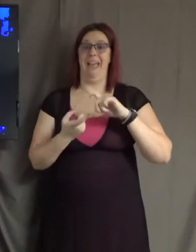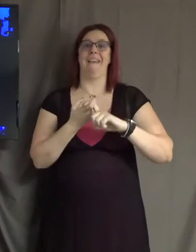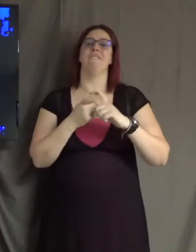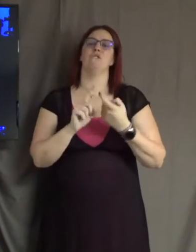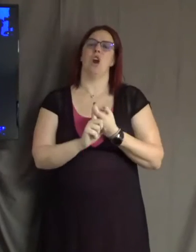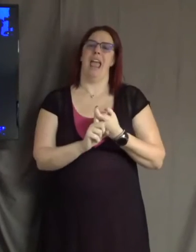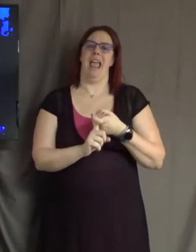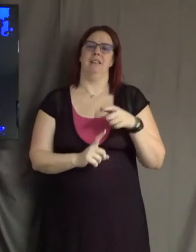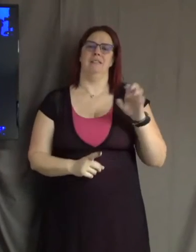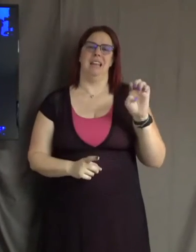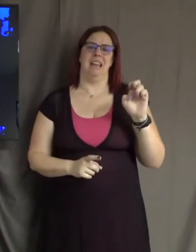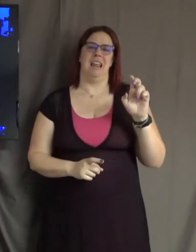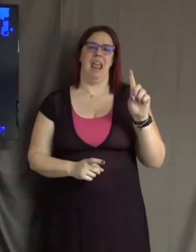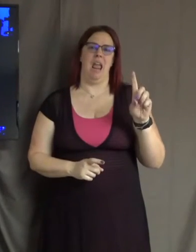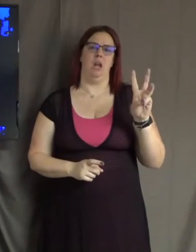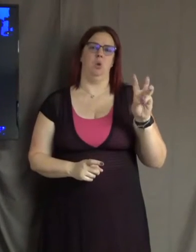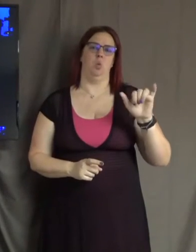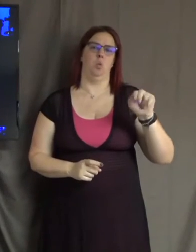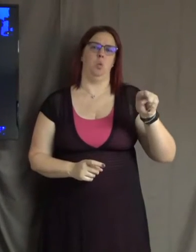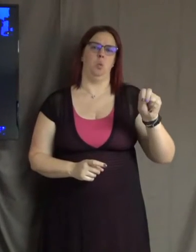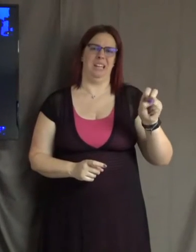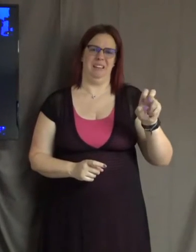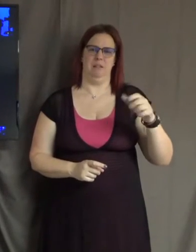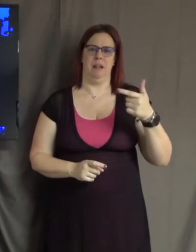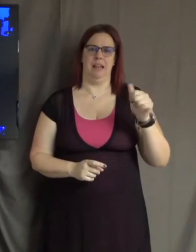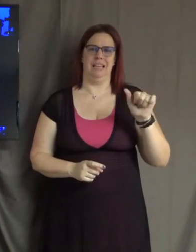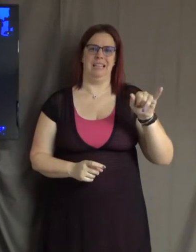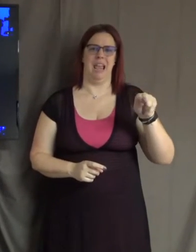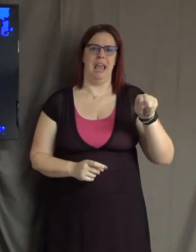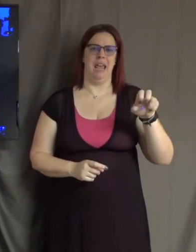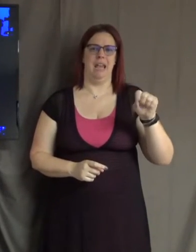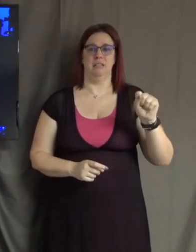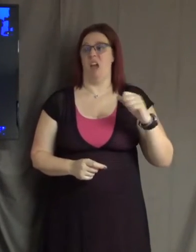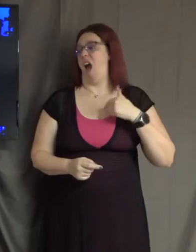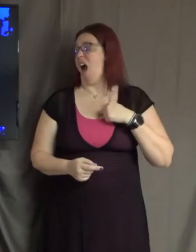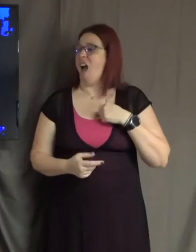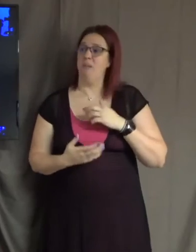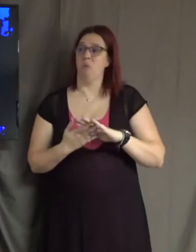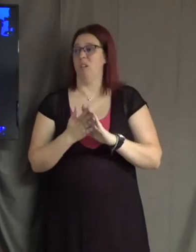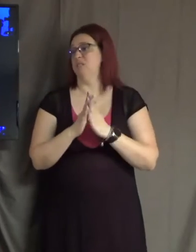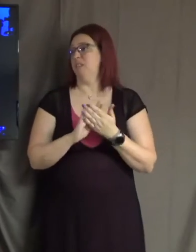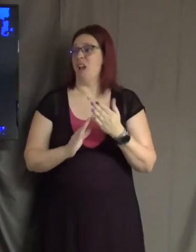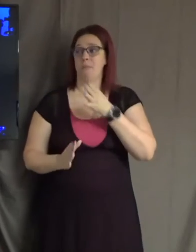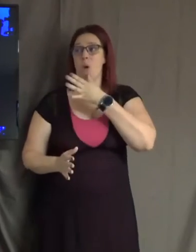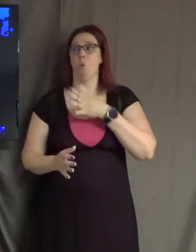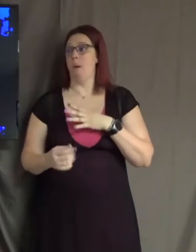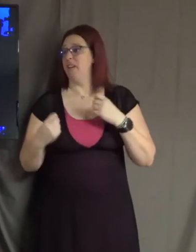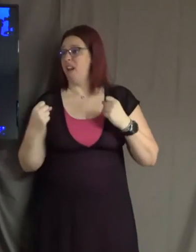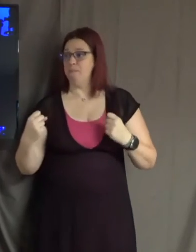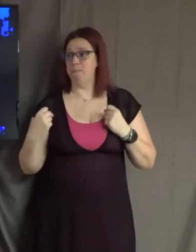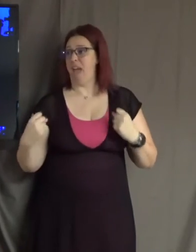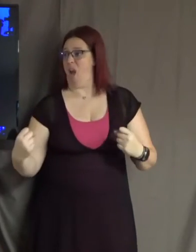says over and over, I'm going to just keep being a woman of power. That's my choice, right?